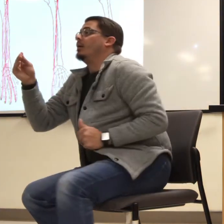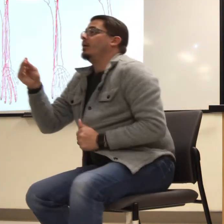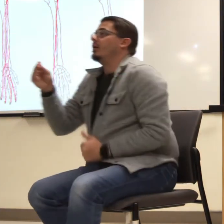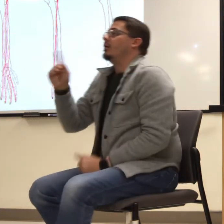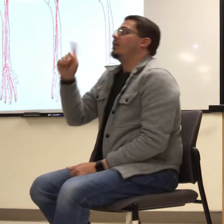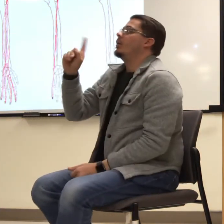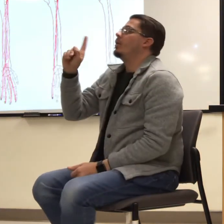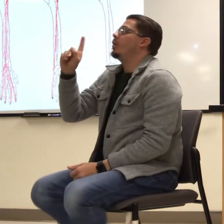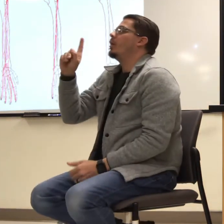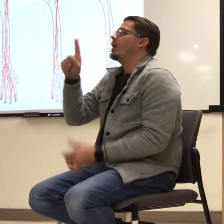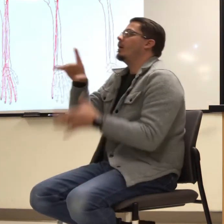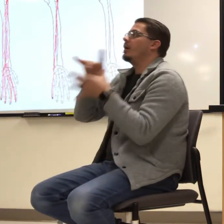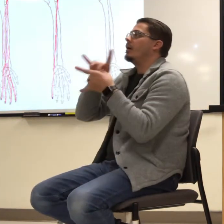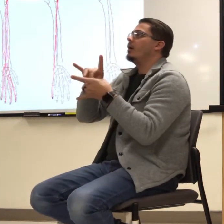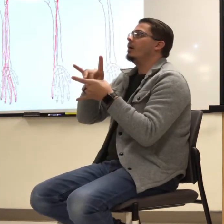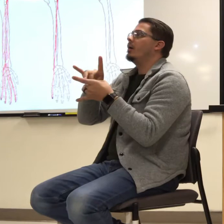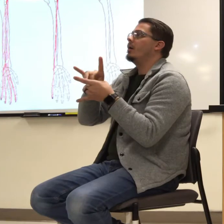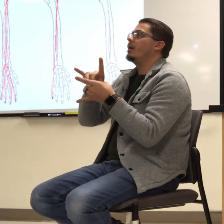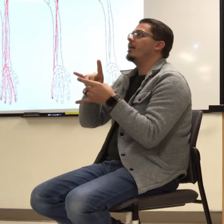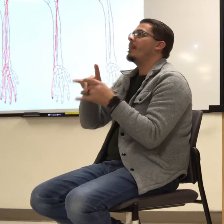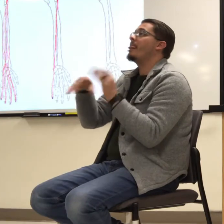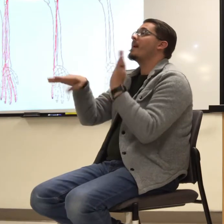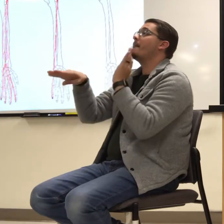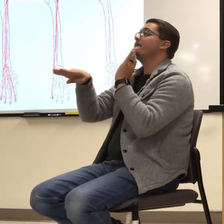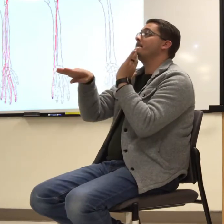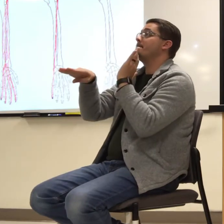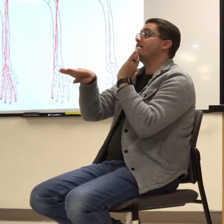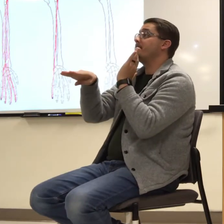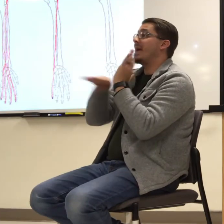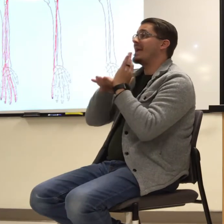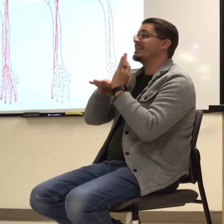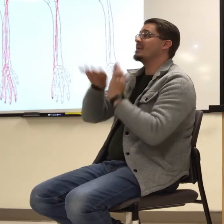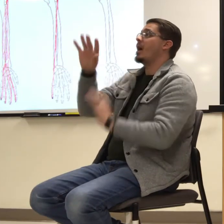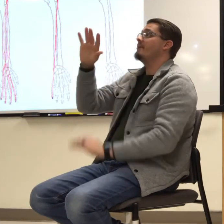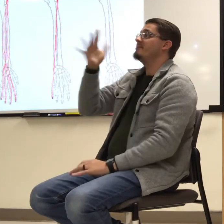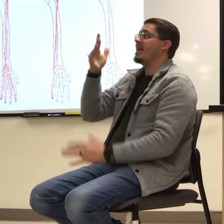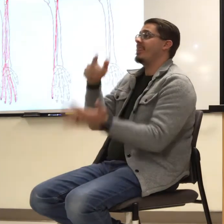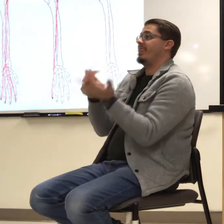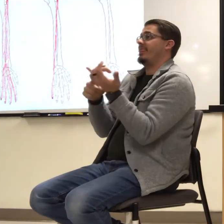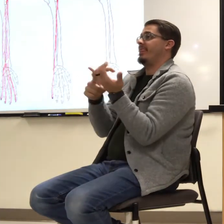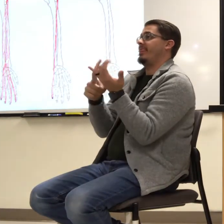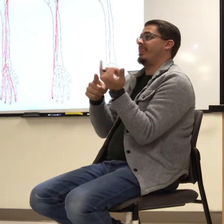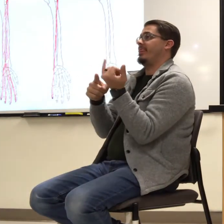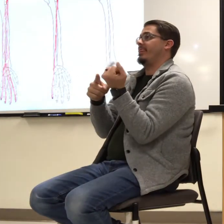inserts base of 5th metacarpal.